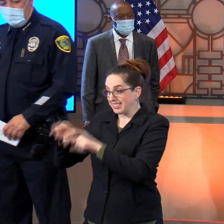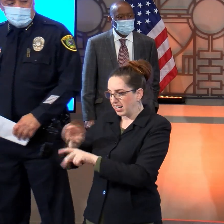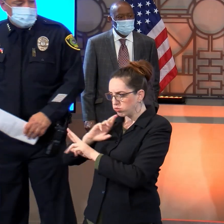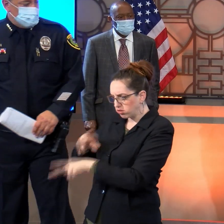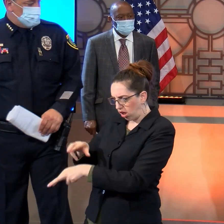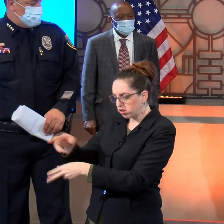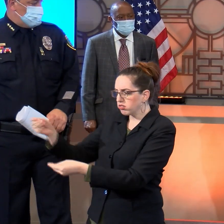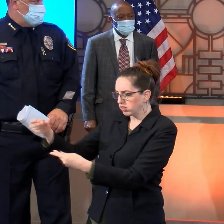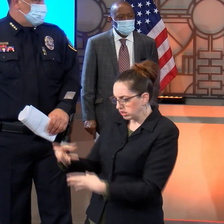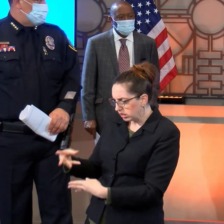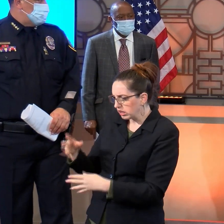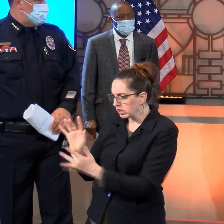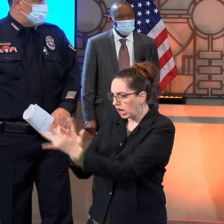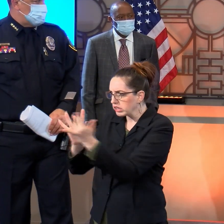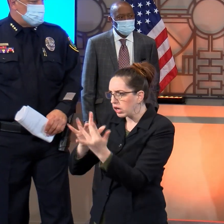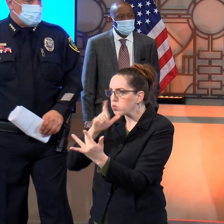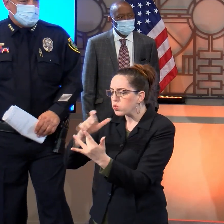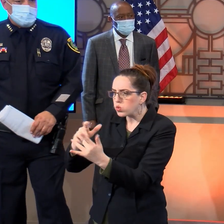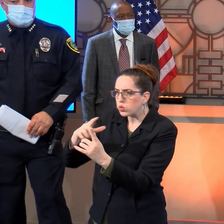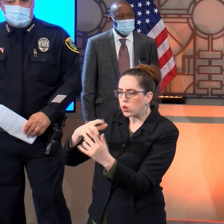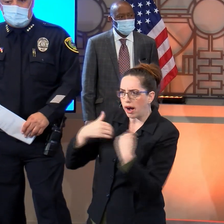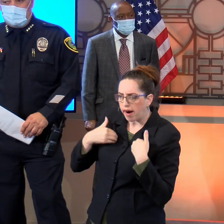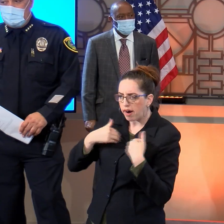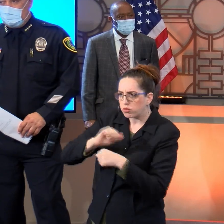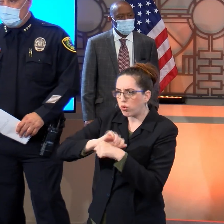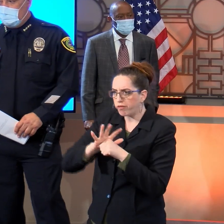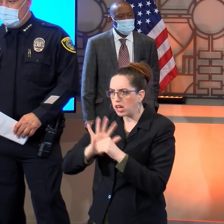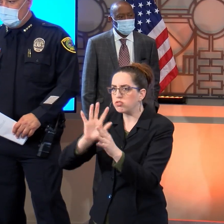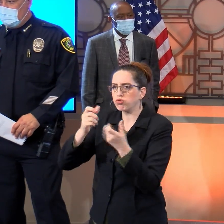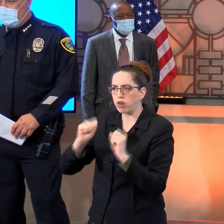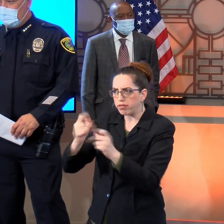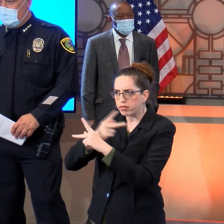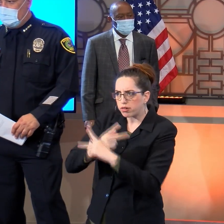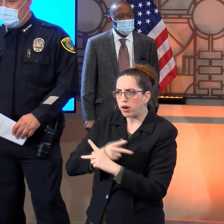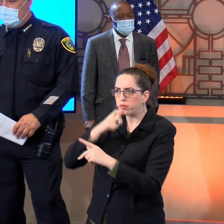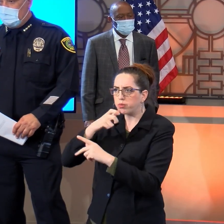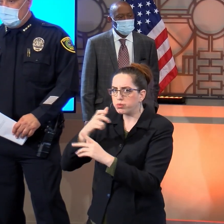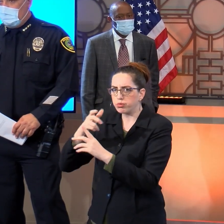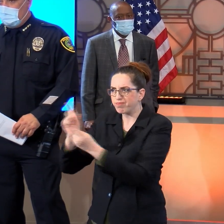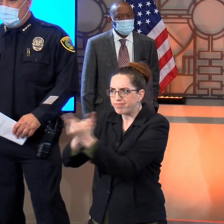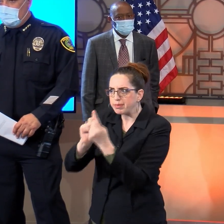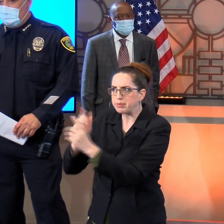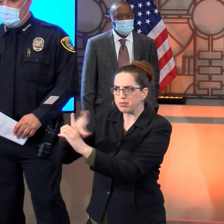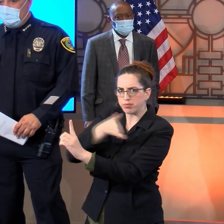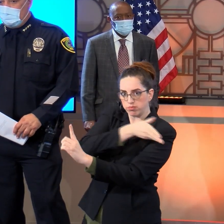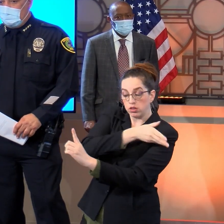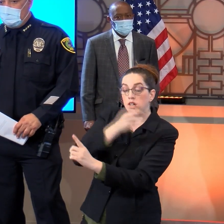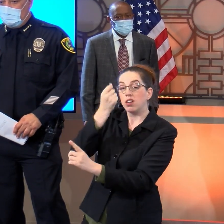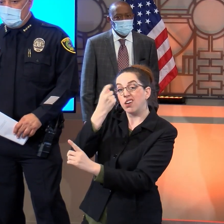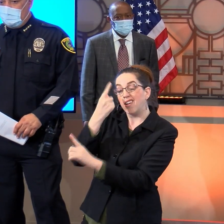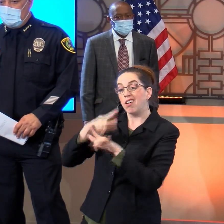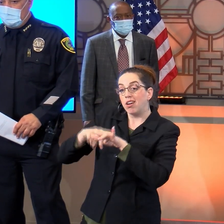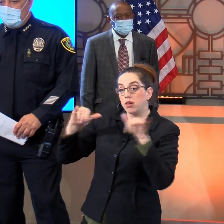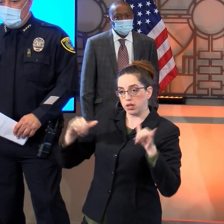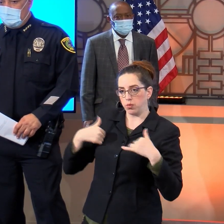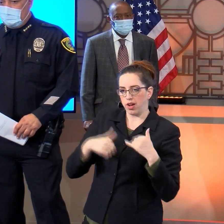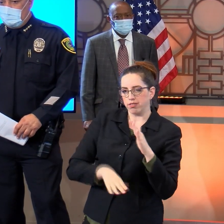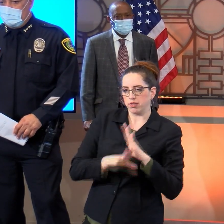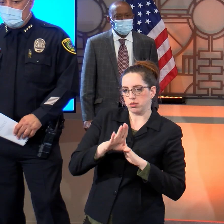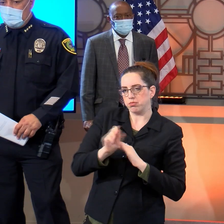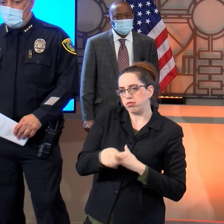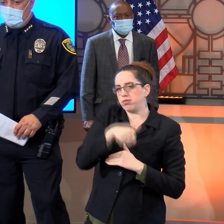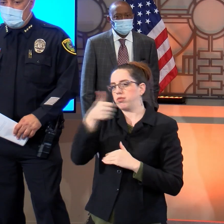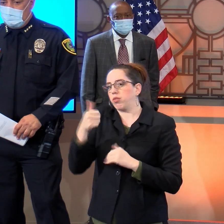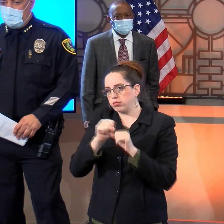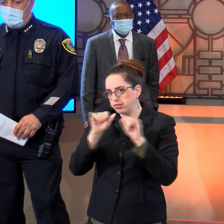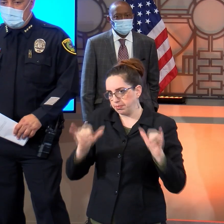we're trying to contact the people who test positive in order to do our contact tracing efforts. Simultaneously, we have developed another system